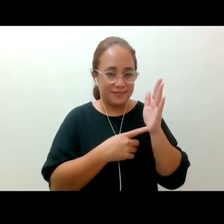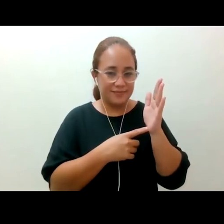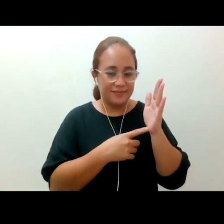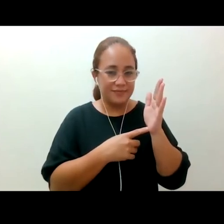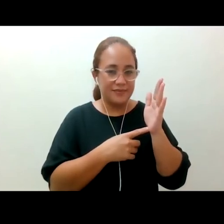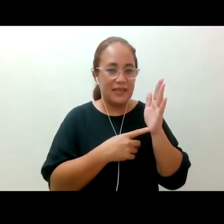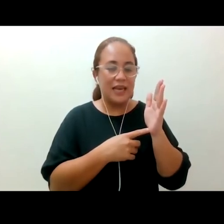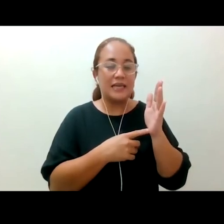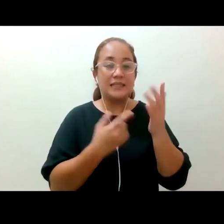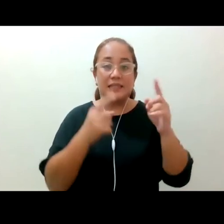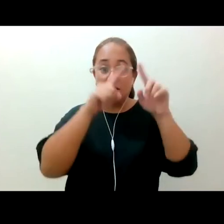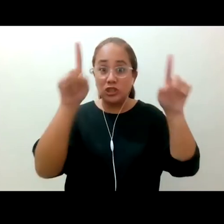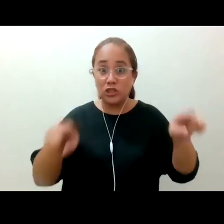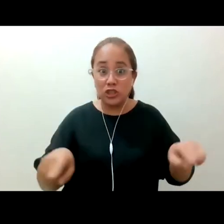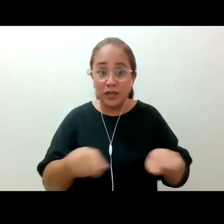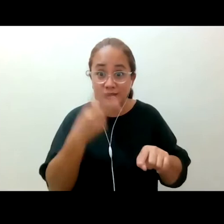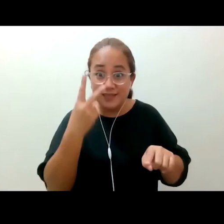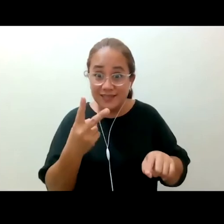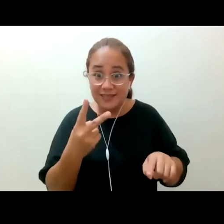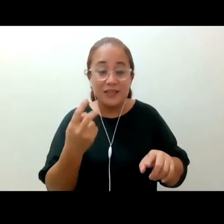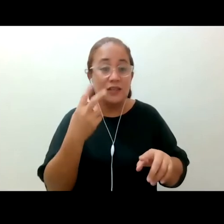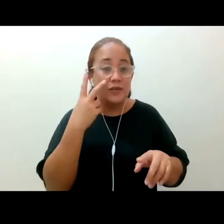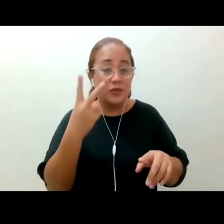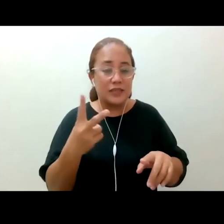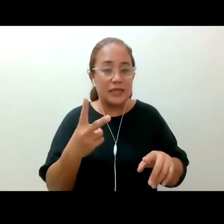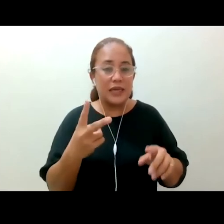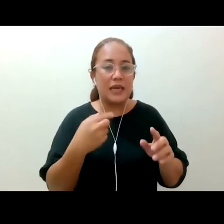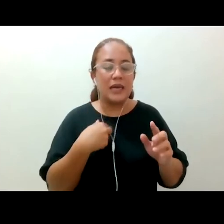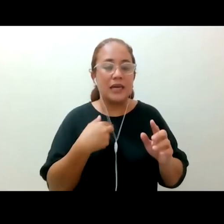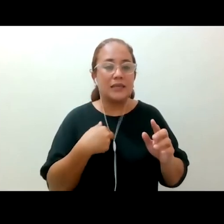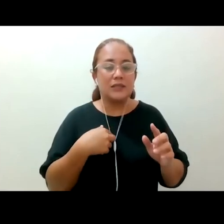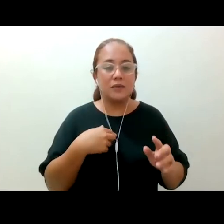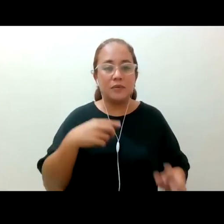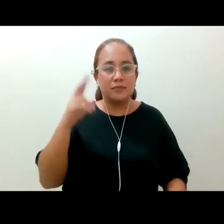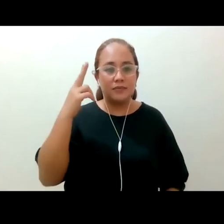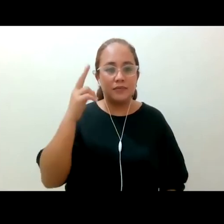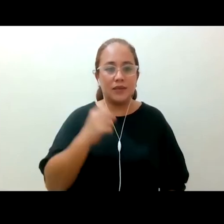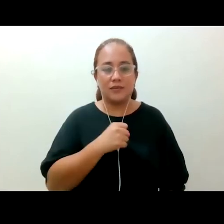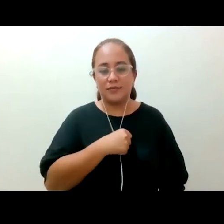So in this chart, we see that paternal uncle, oops, sorry.